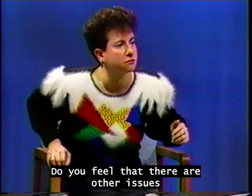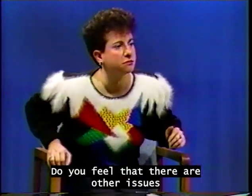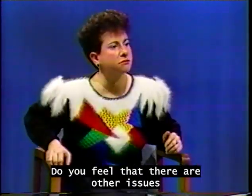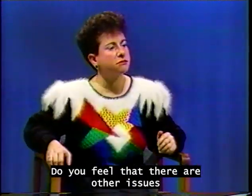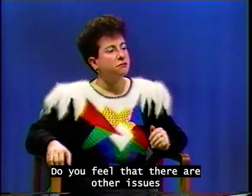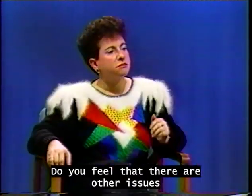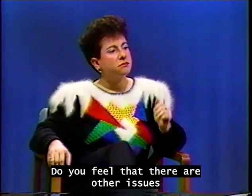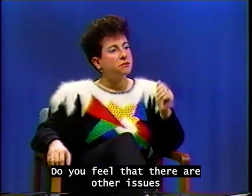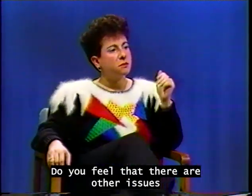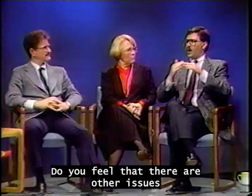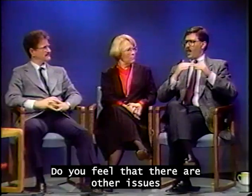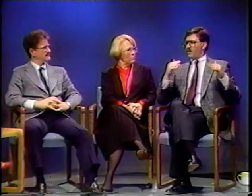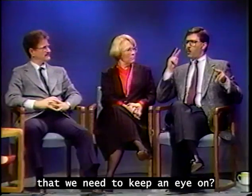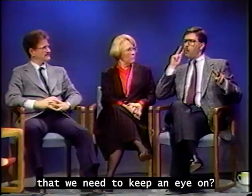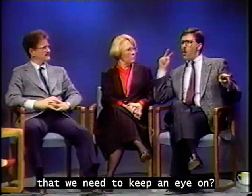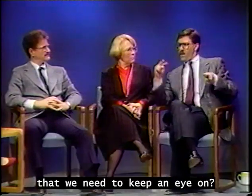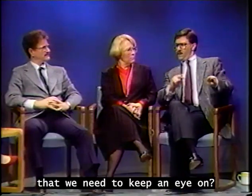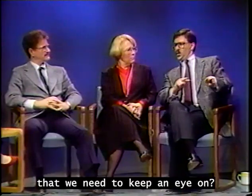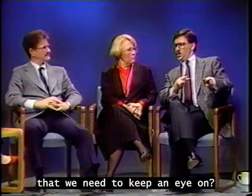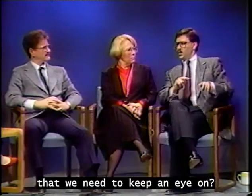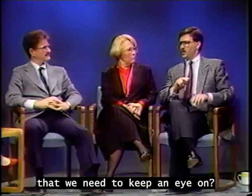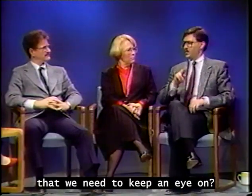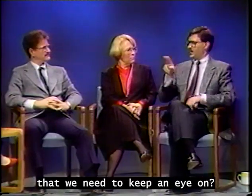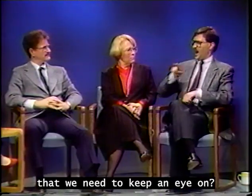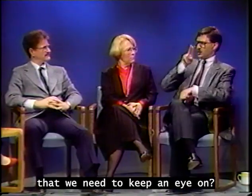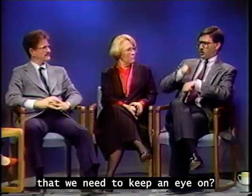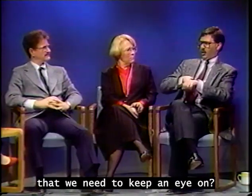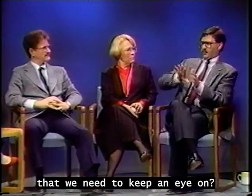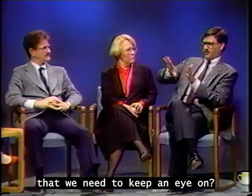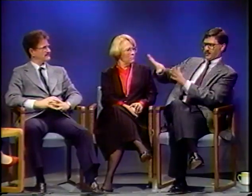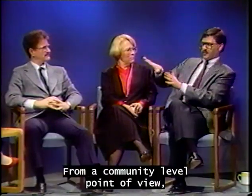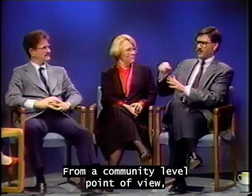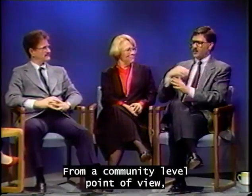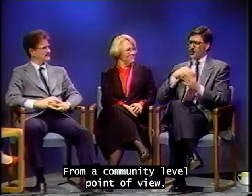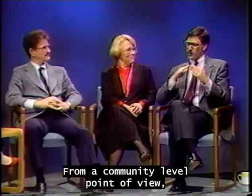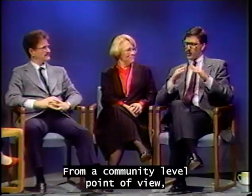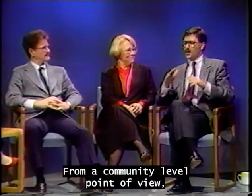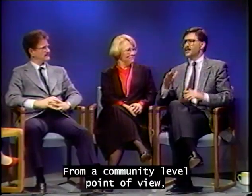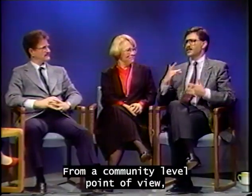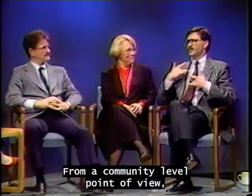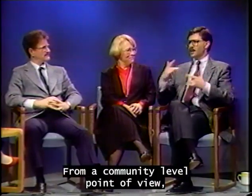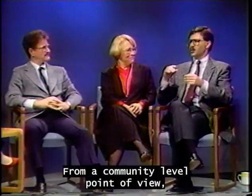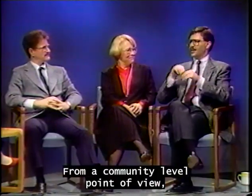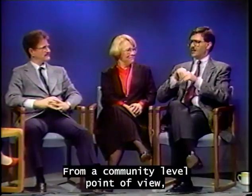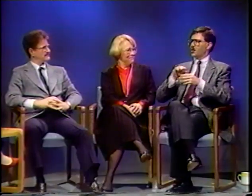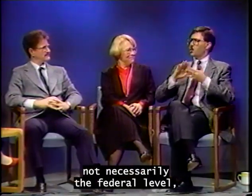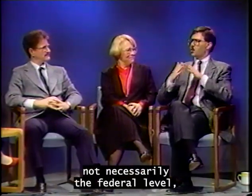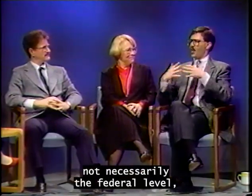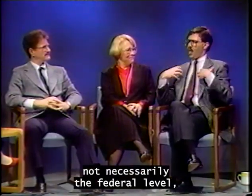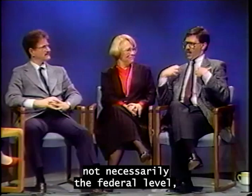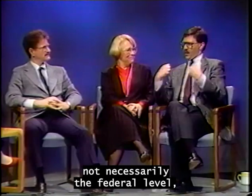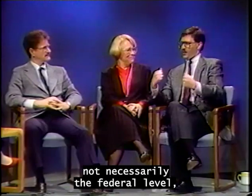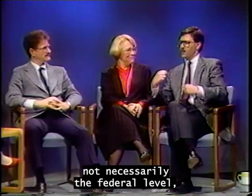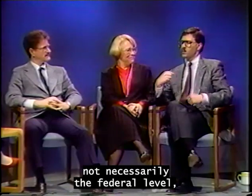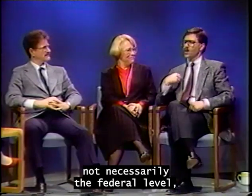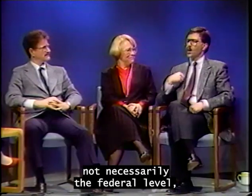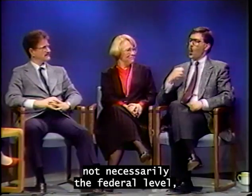Do you feel that there are other issues that we need to keep an eye on? From a community level point of view, not necessarily the federal